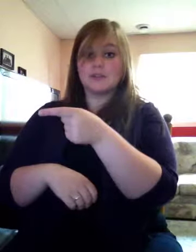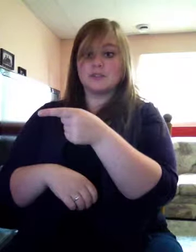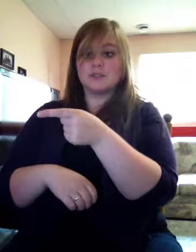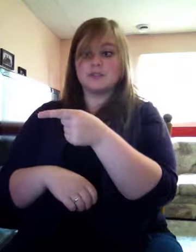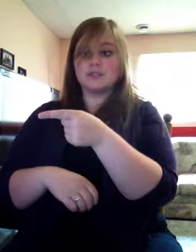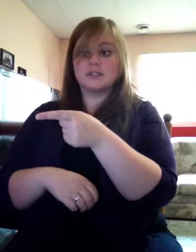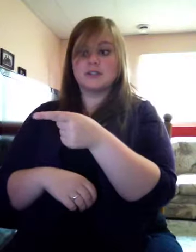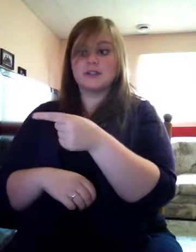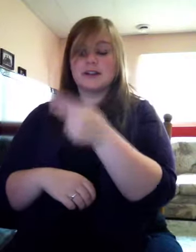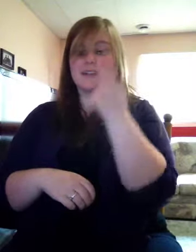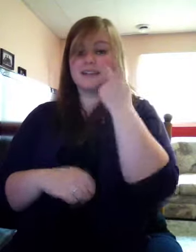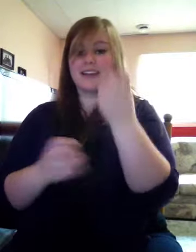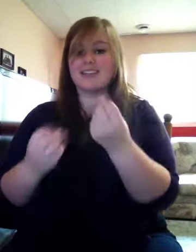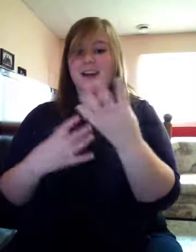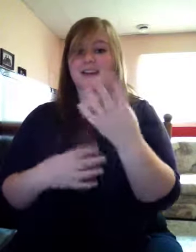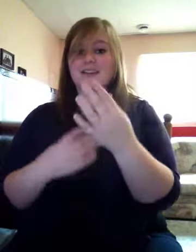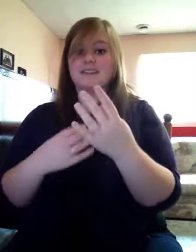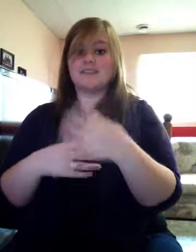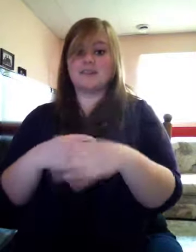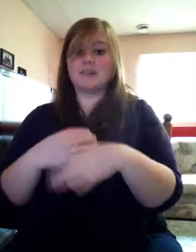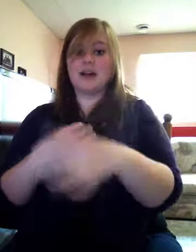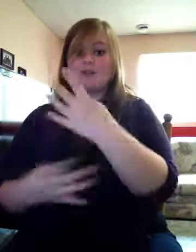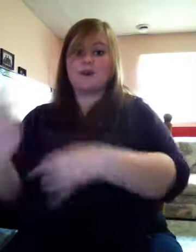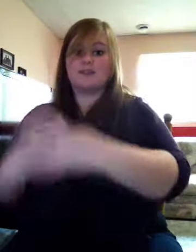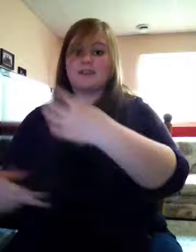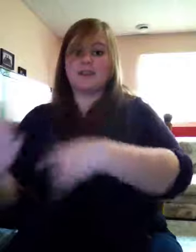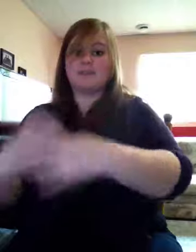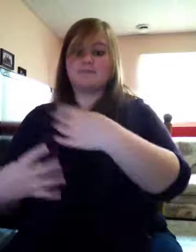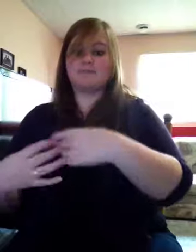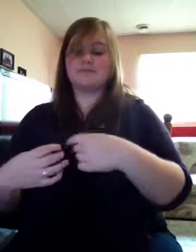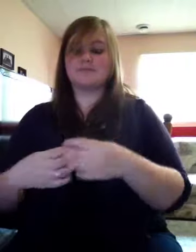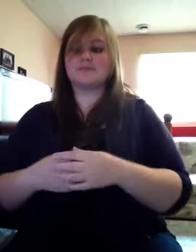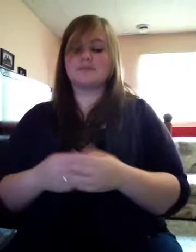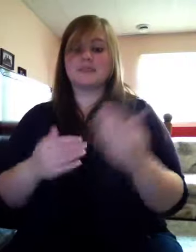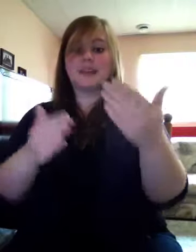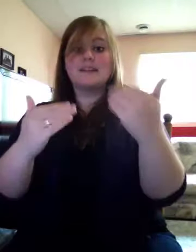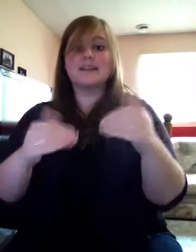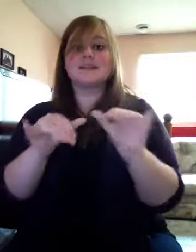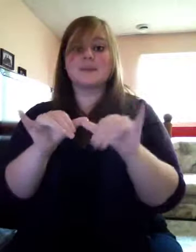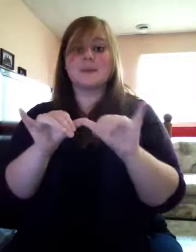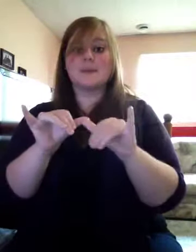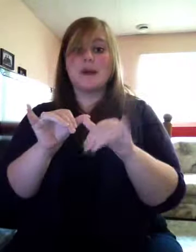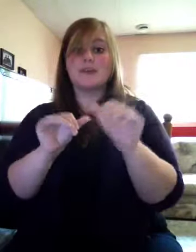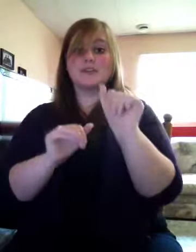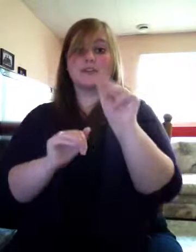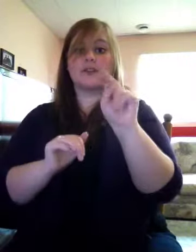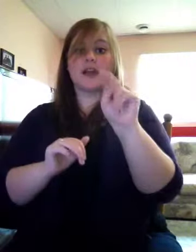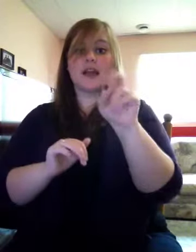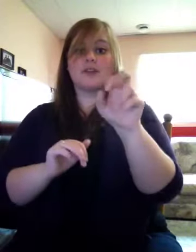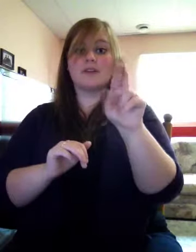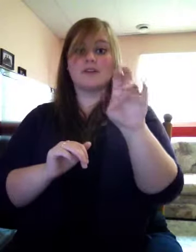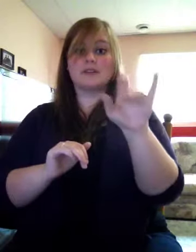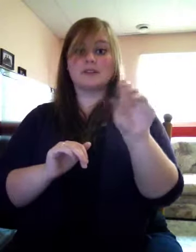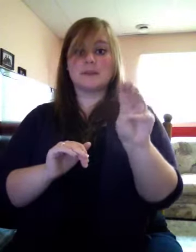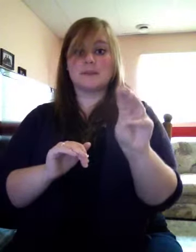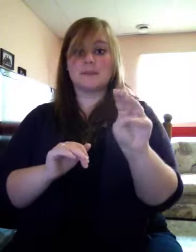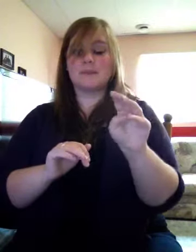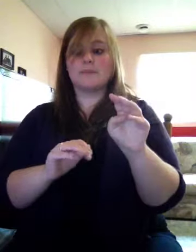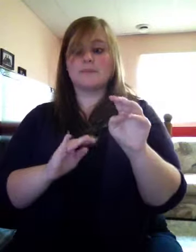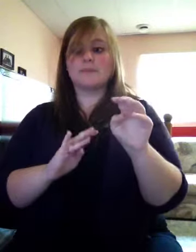very large AAA. Next, we're going to measure this abdominal aortic aneurysm, and notice we have a short-axis configuration including